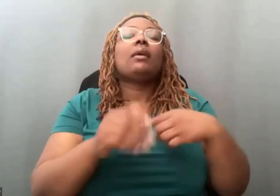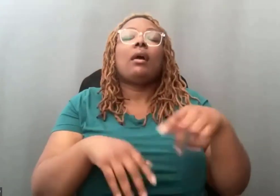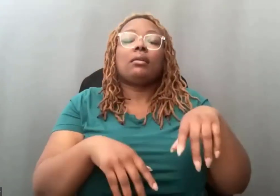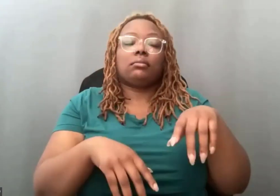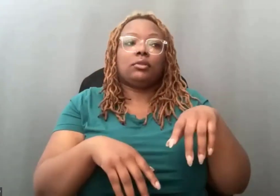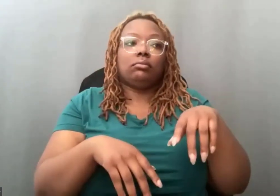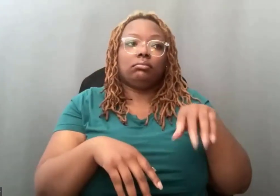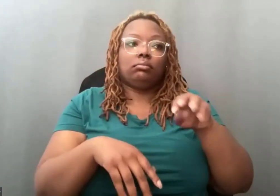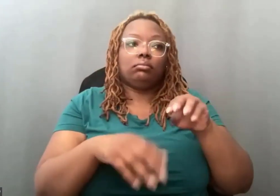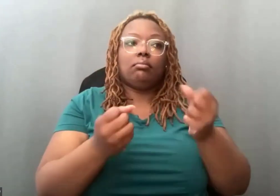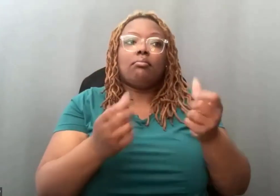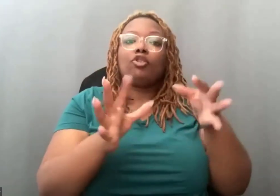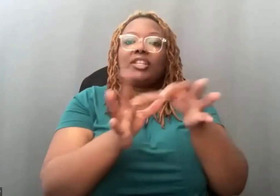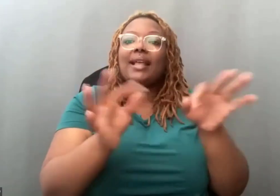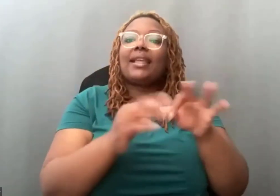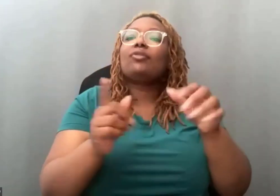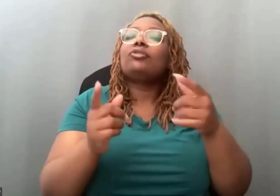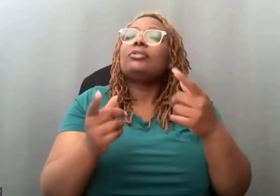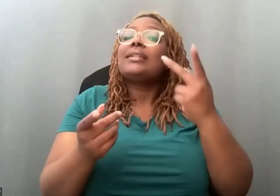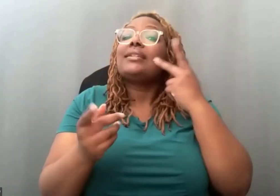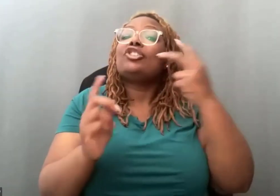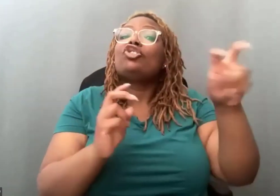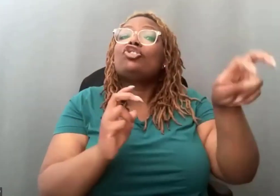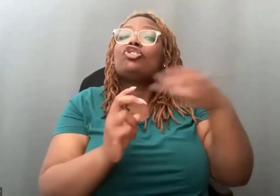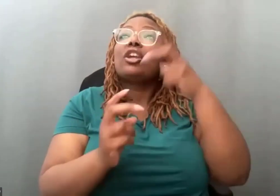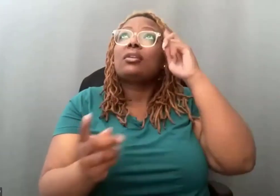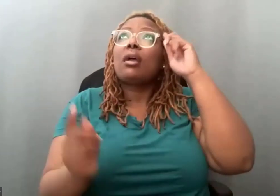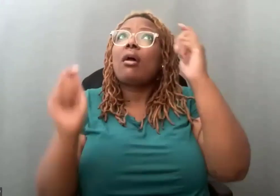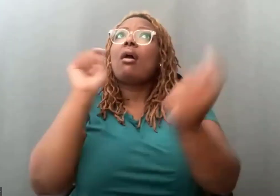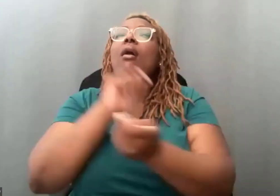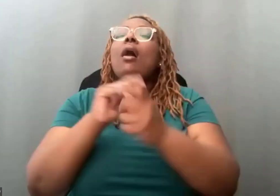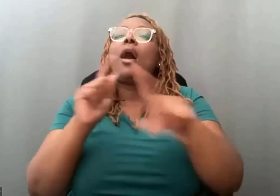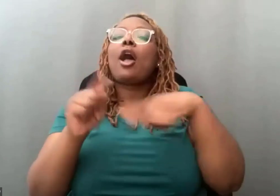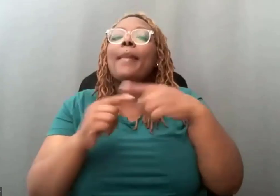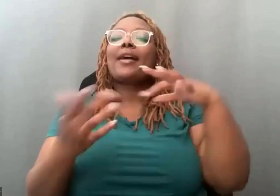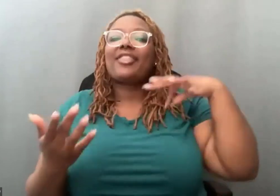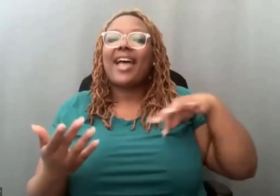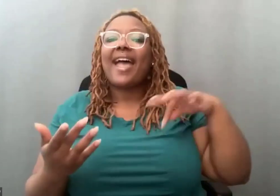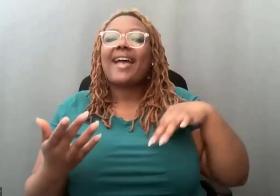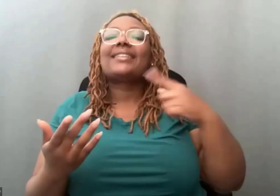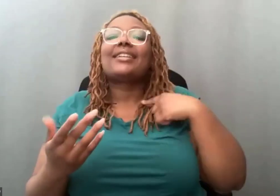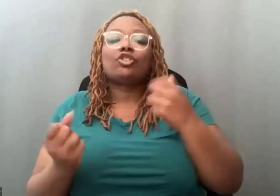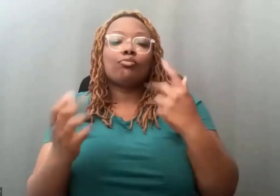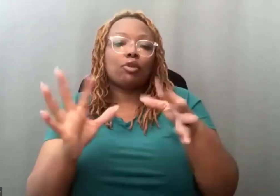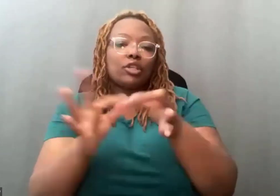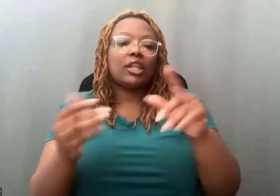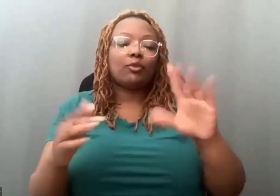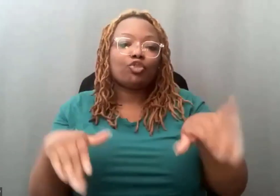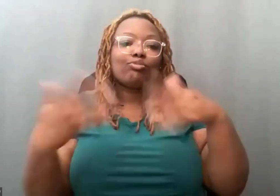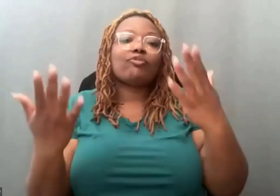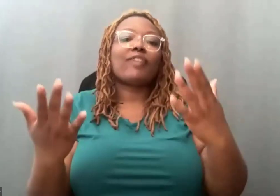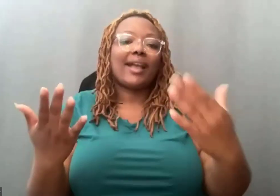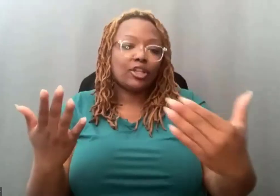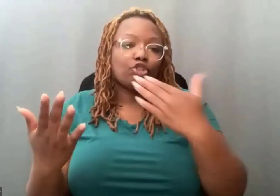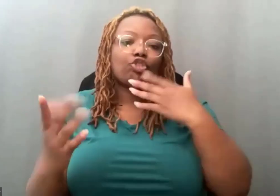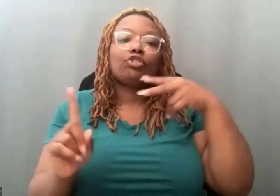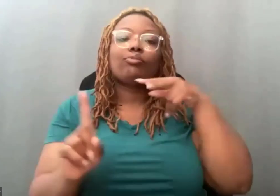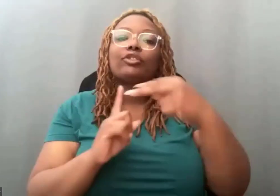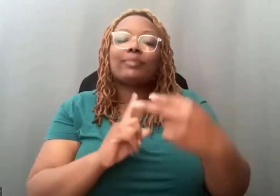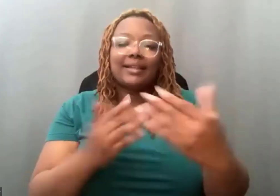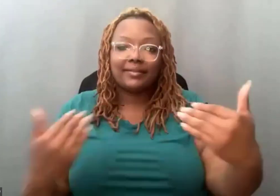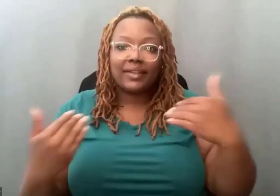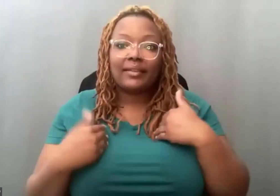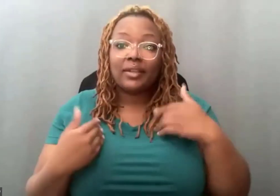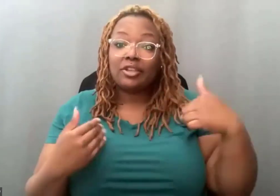into what assets that having access to multiple languages provides is a really great perspective to have. So